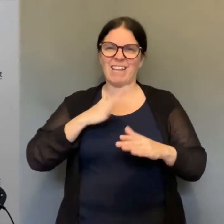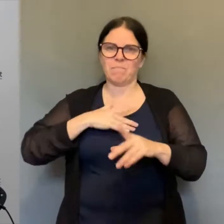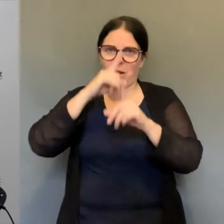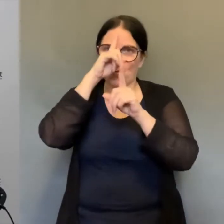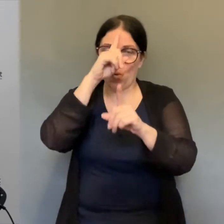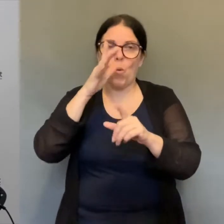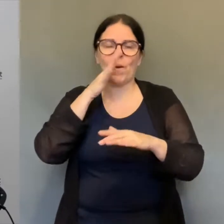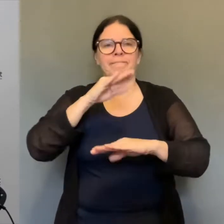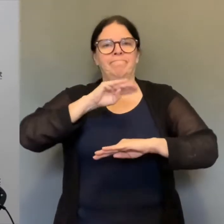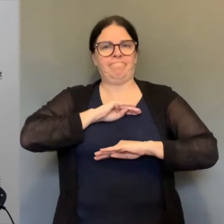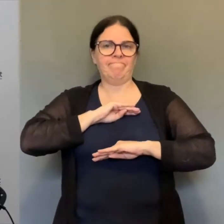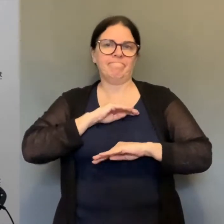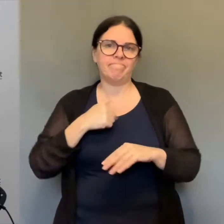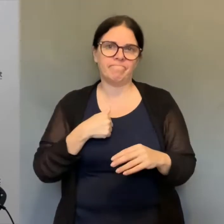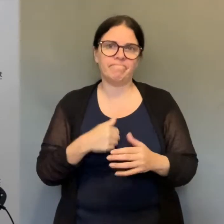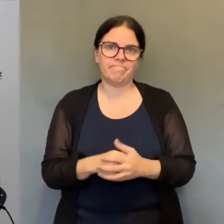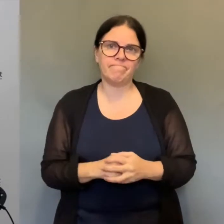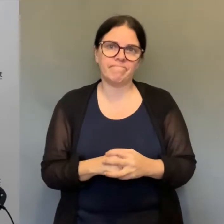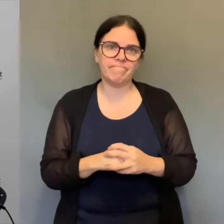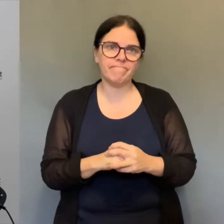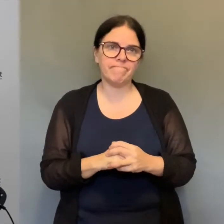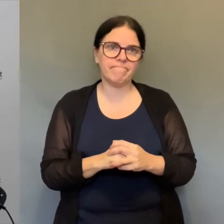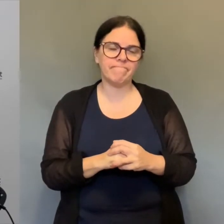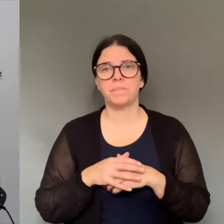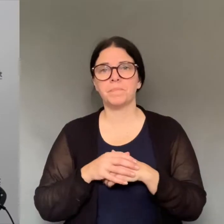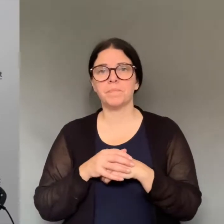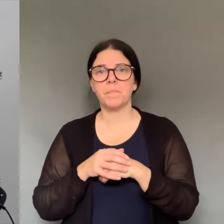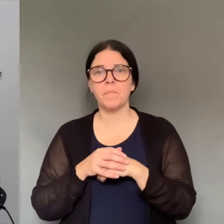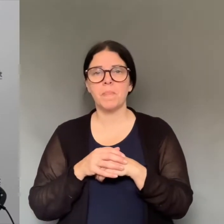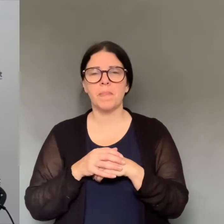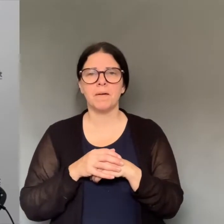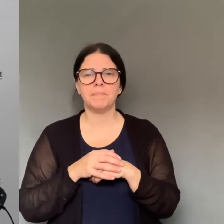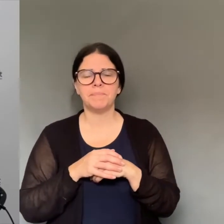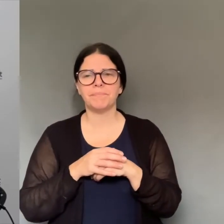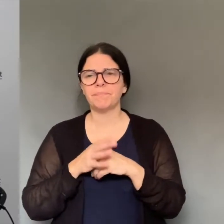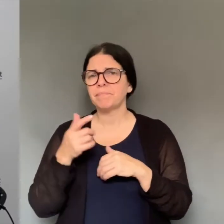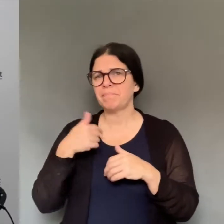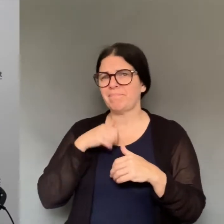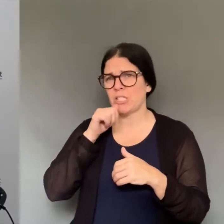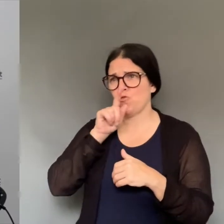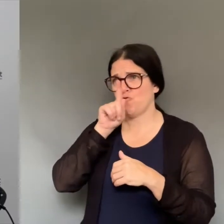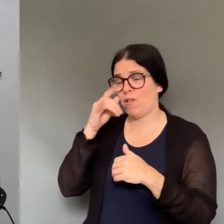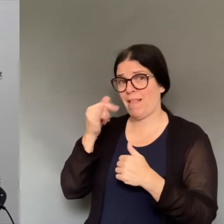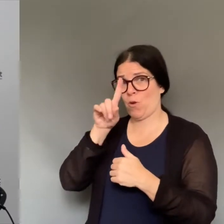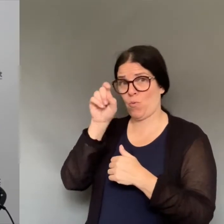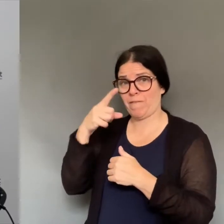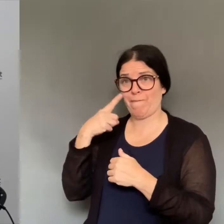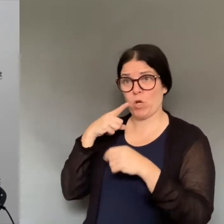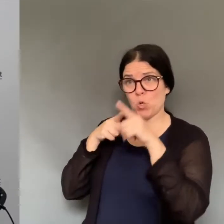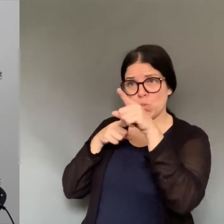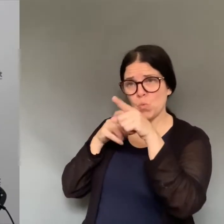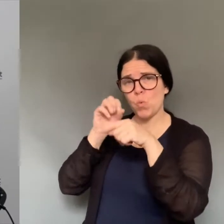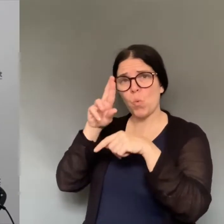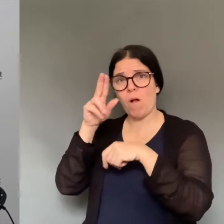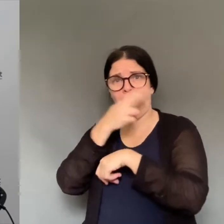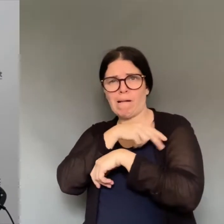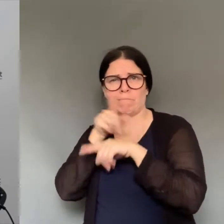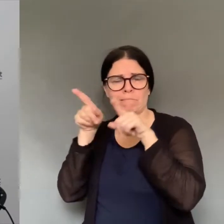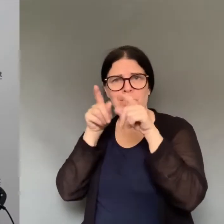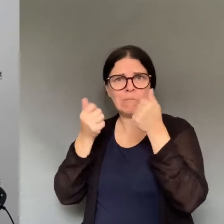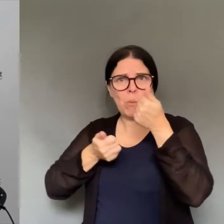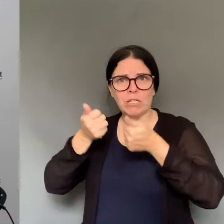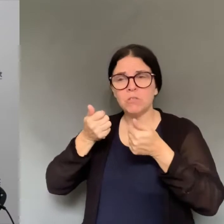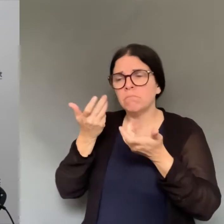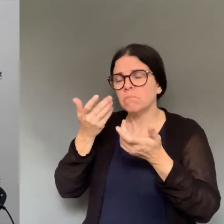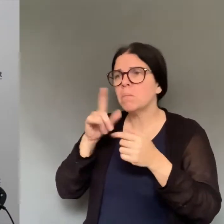any concerns about PPE supply. Some of the retirement home and long-term care homes, they do have some supply